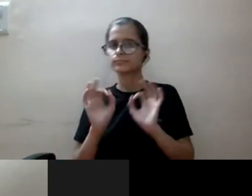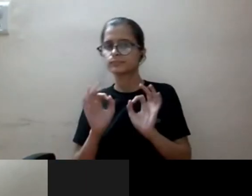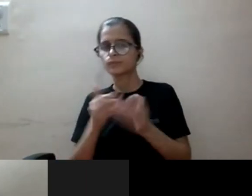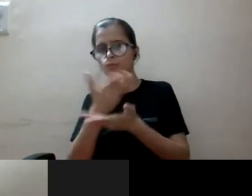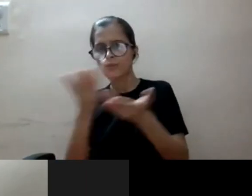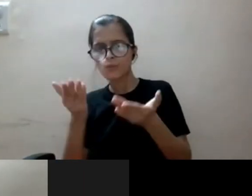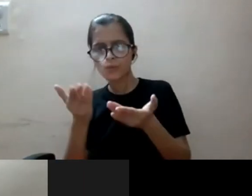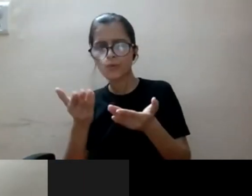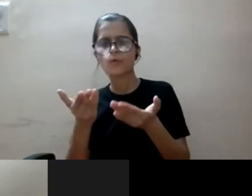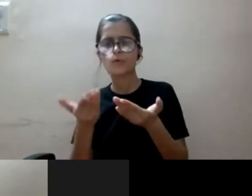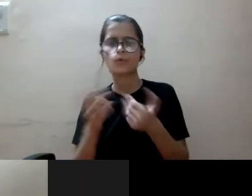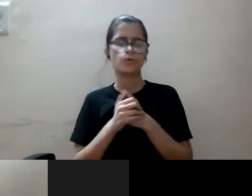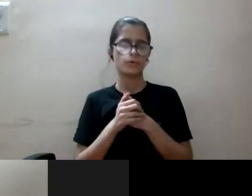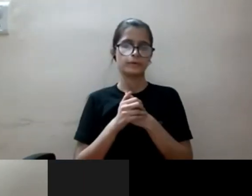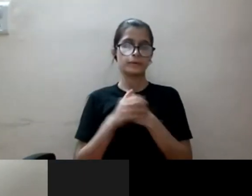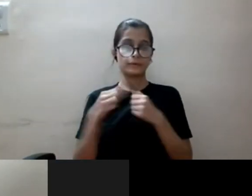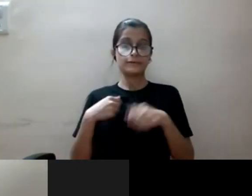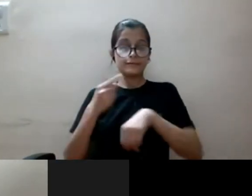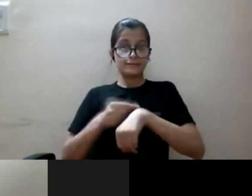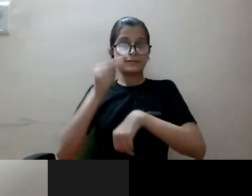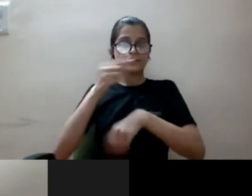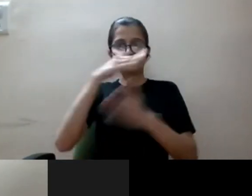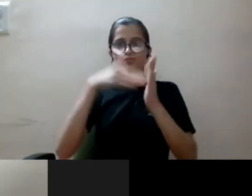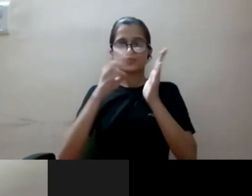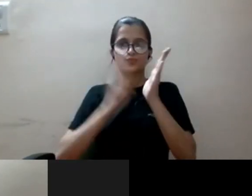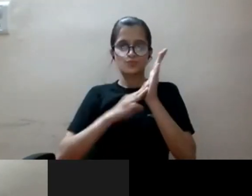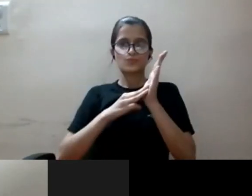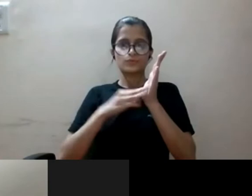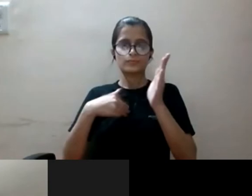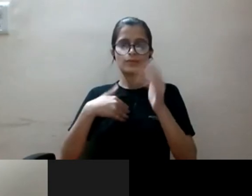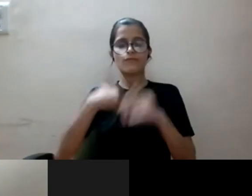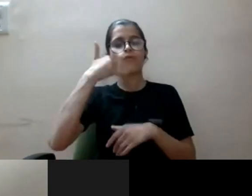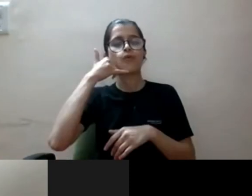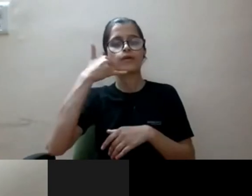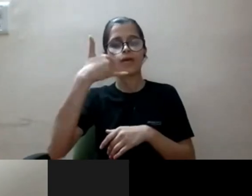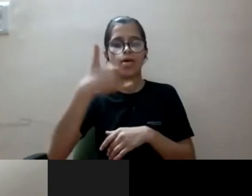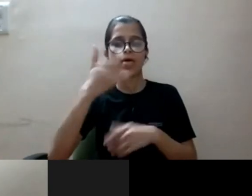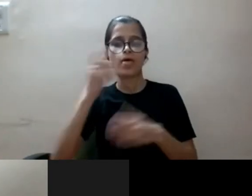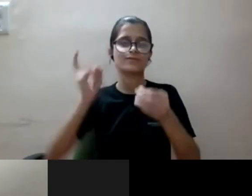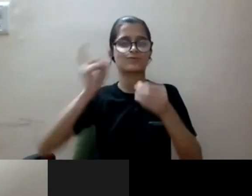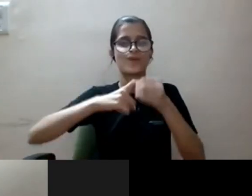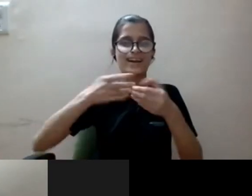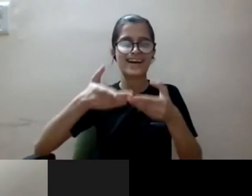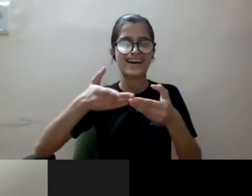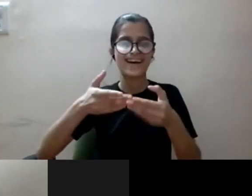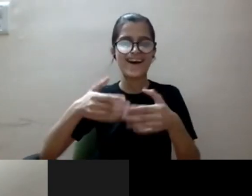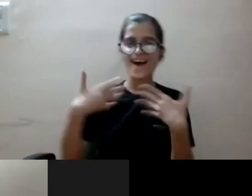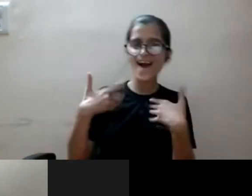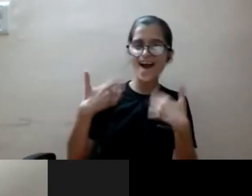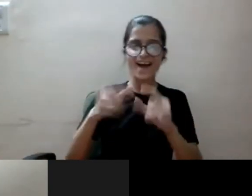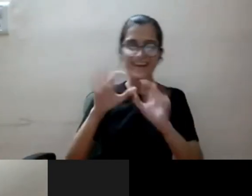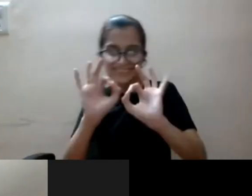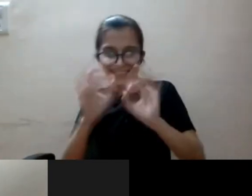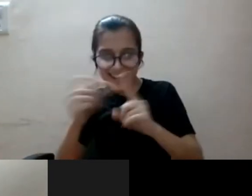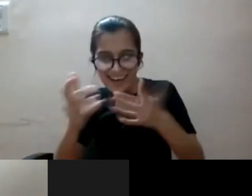please, since I'm, for the first time, I'm doing a Zoom call on a phone. I don't even know how to